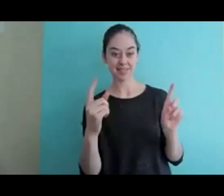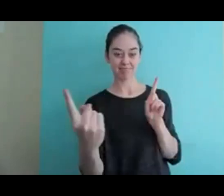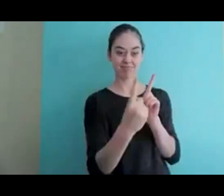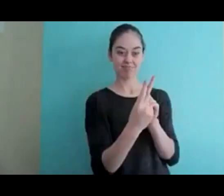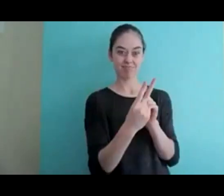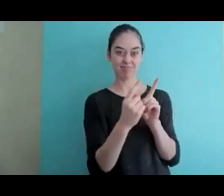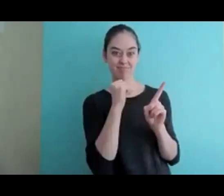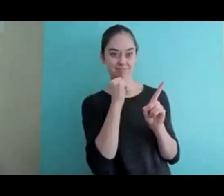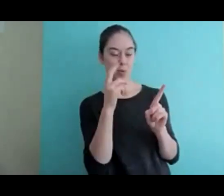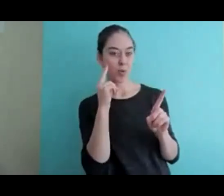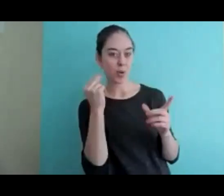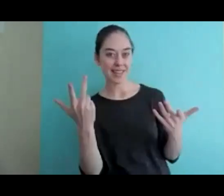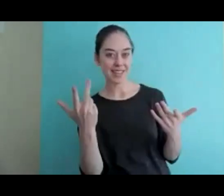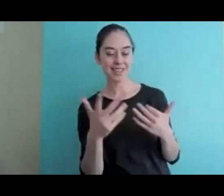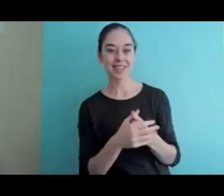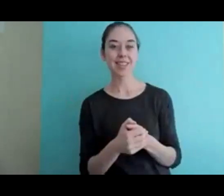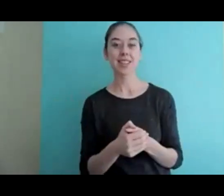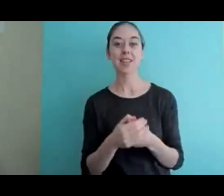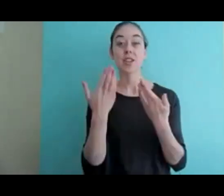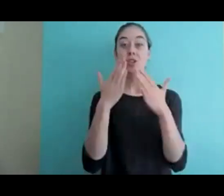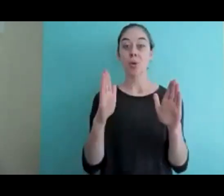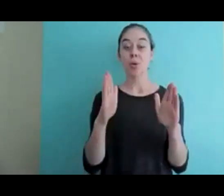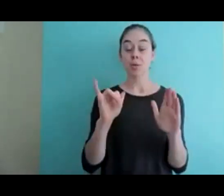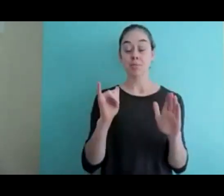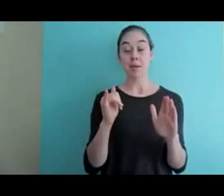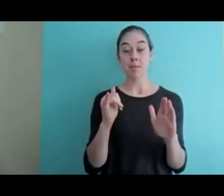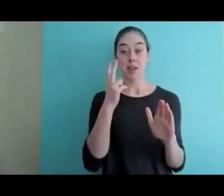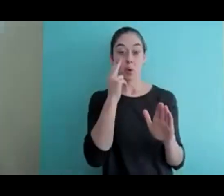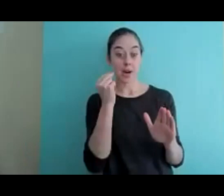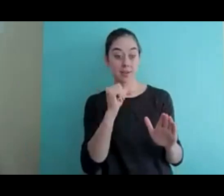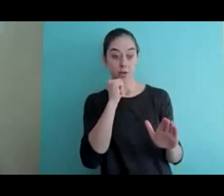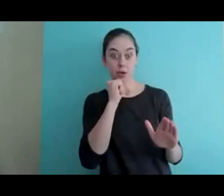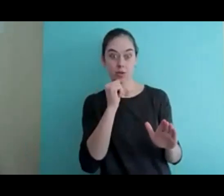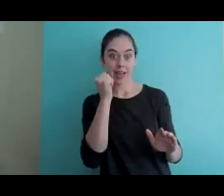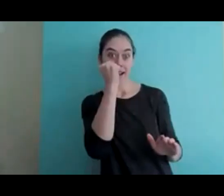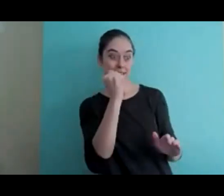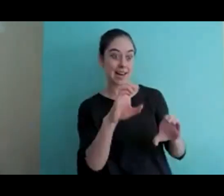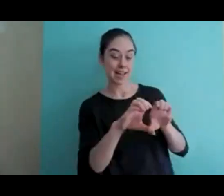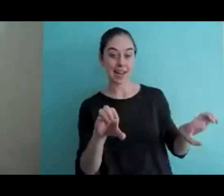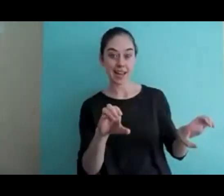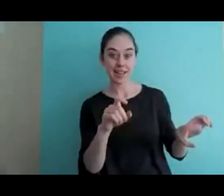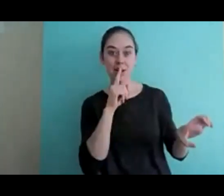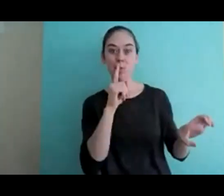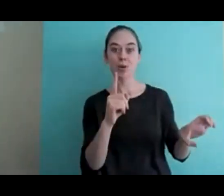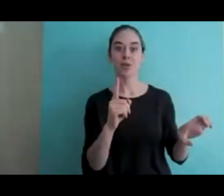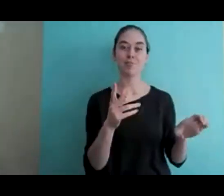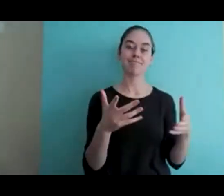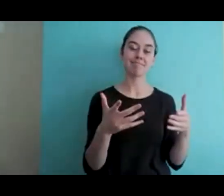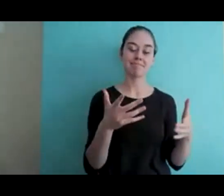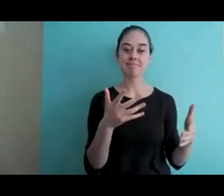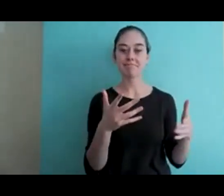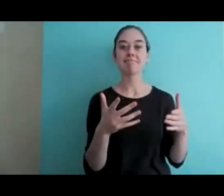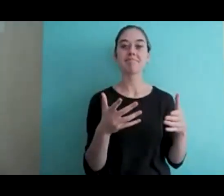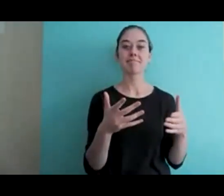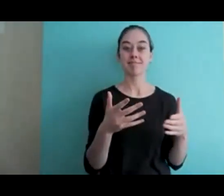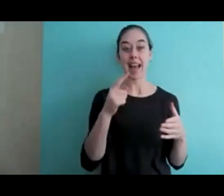You know, so that just shows you, they might have regretted not doing the class, but, you know, there might be, I've even seen